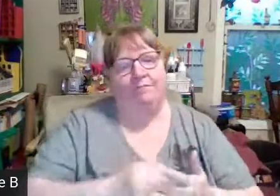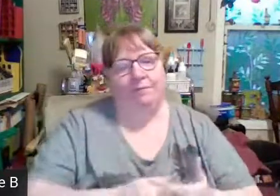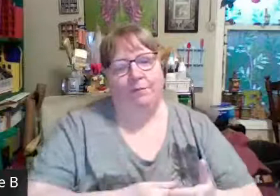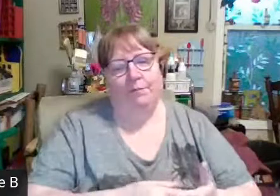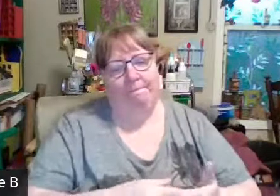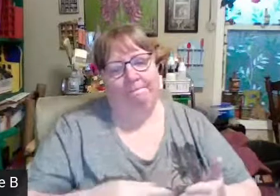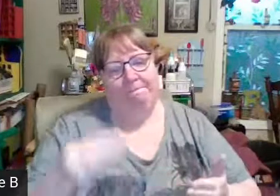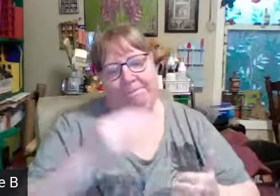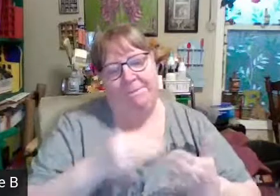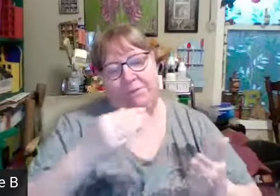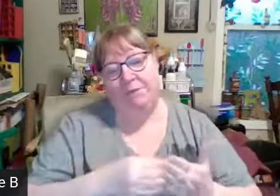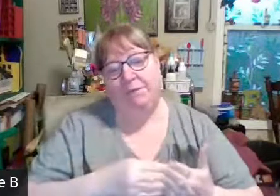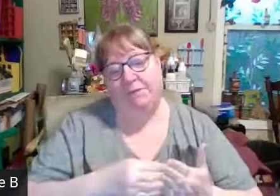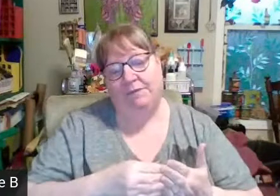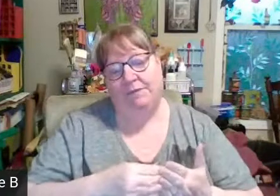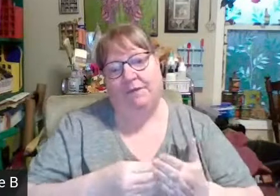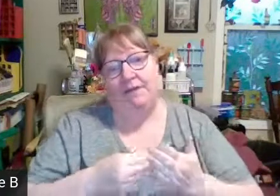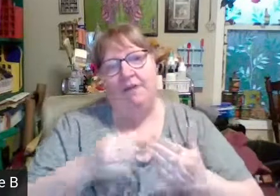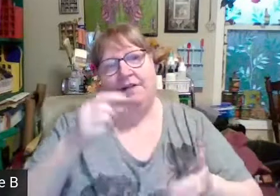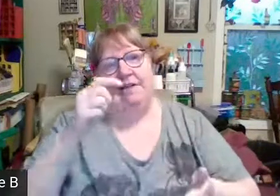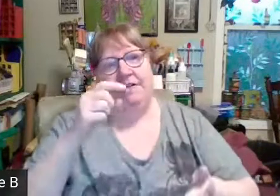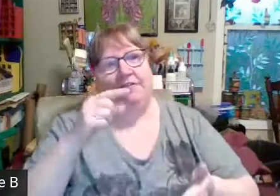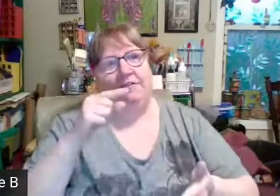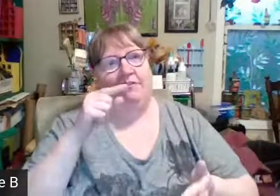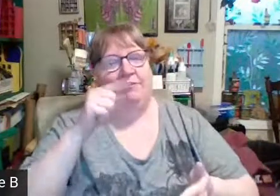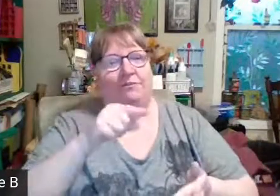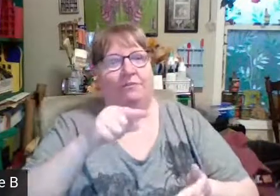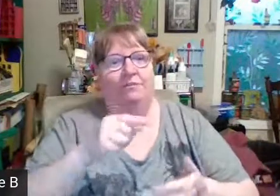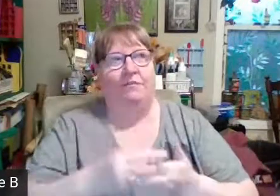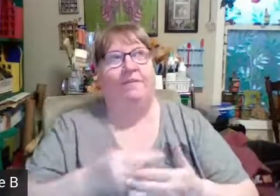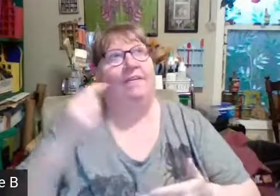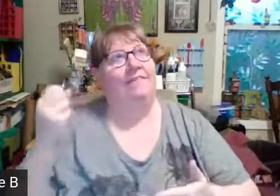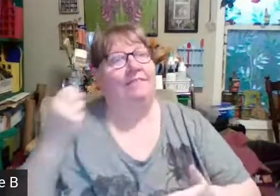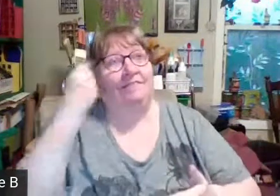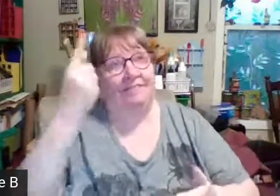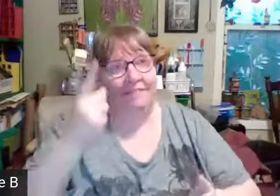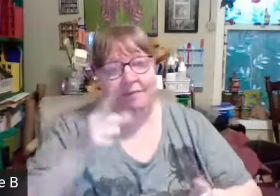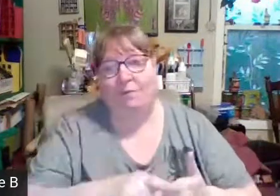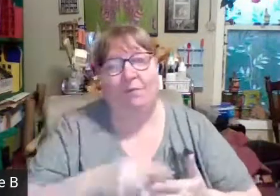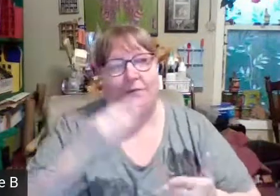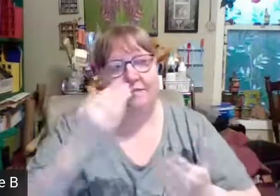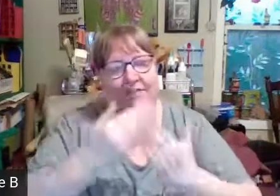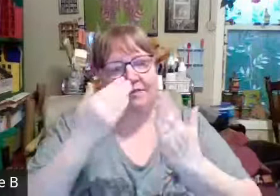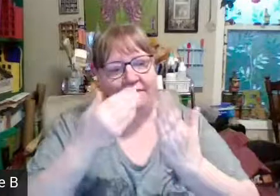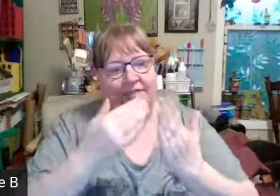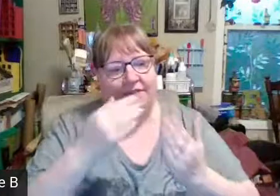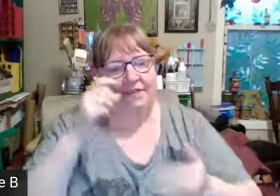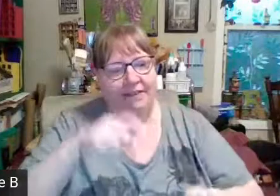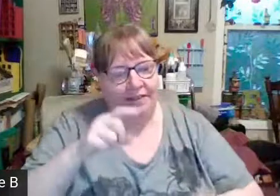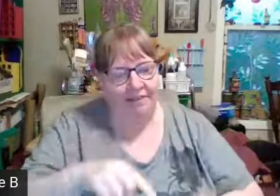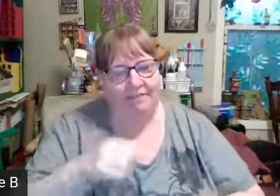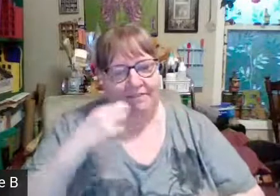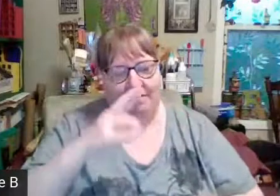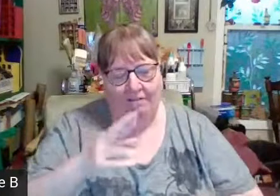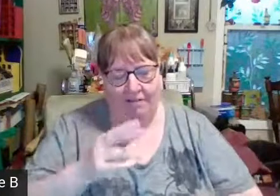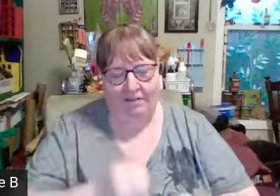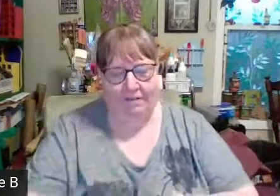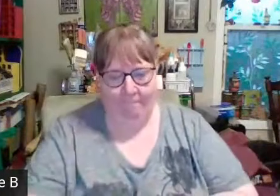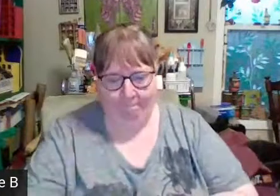me to fill your packages. And that also helps when Jean Peter's deciding which kits and which extras go in your bag, and